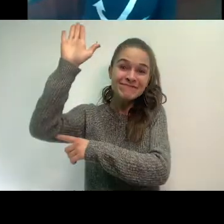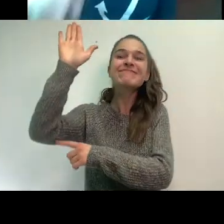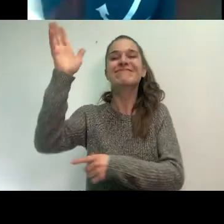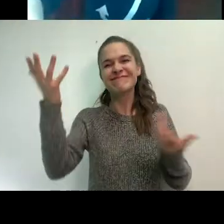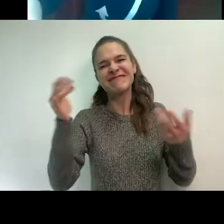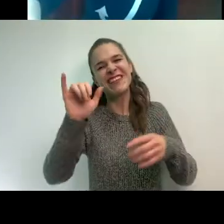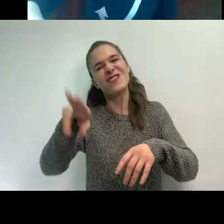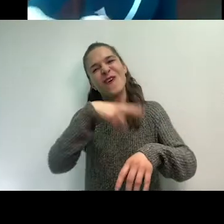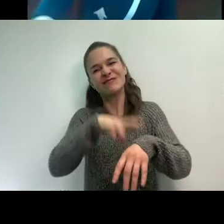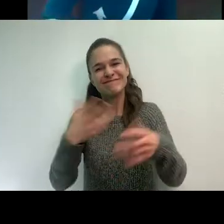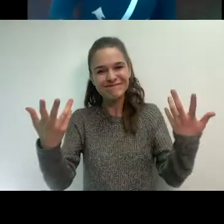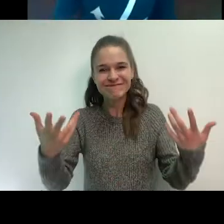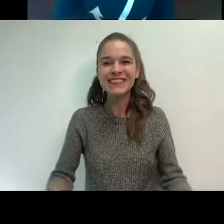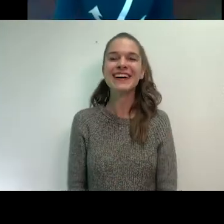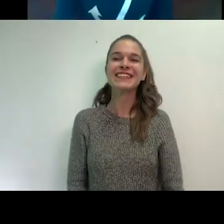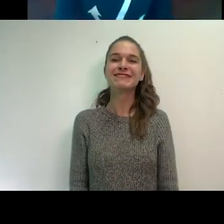normal.